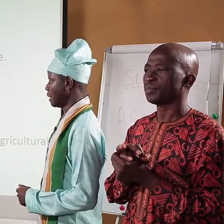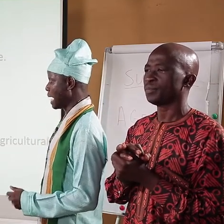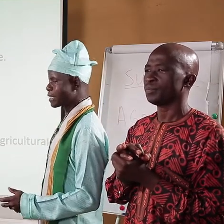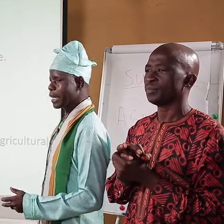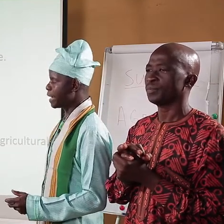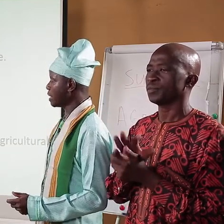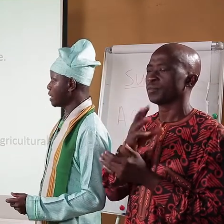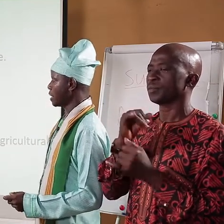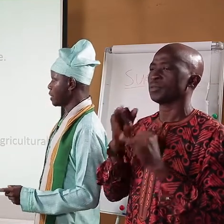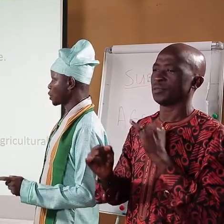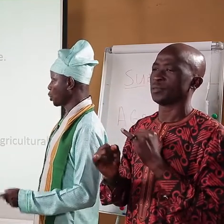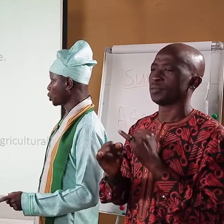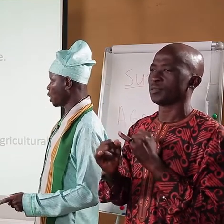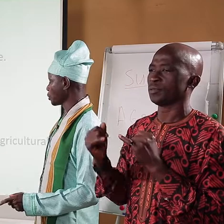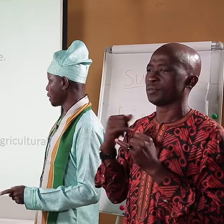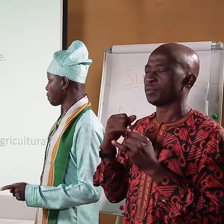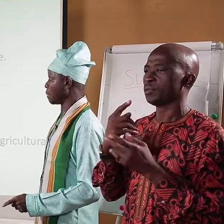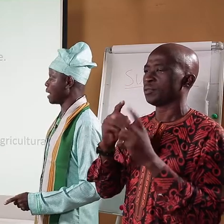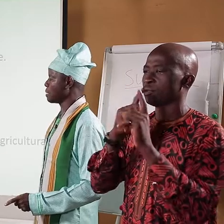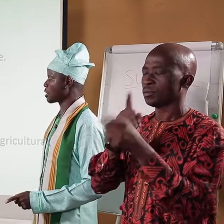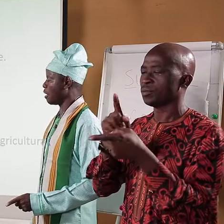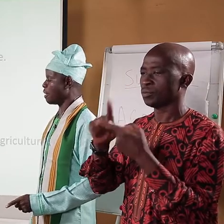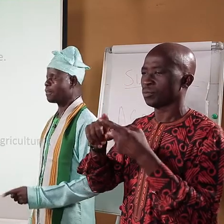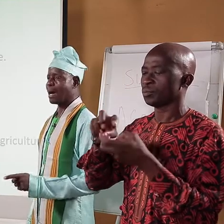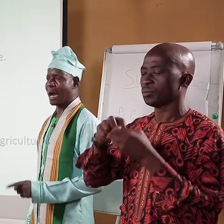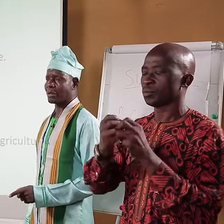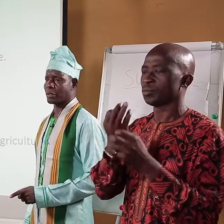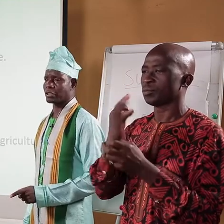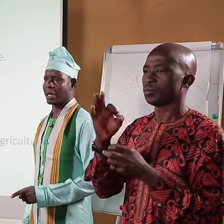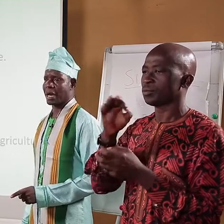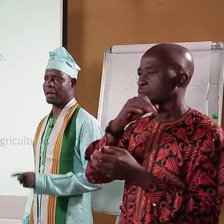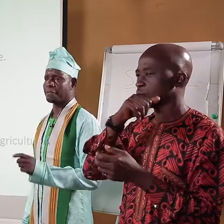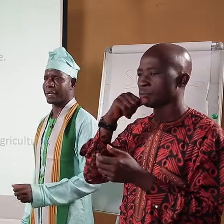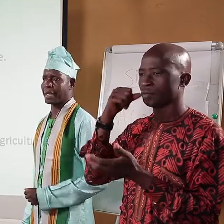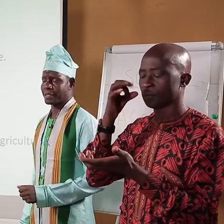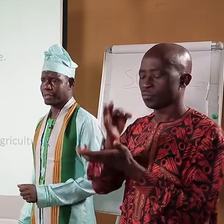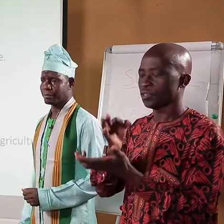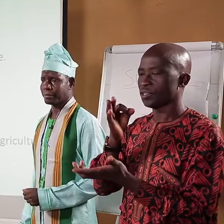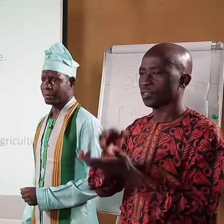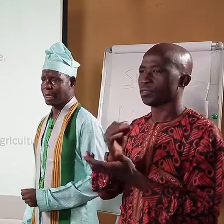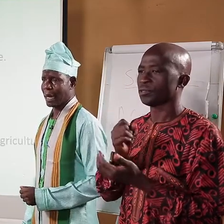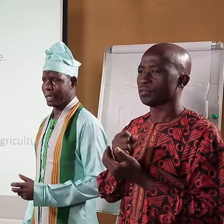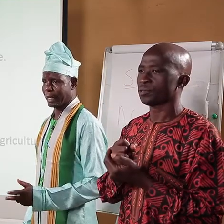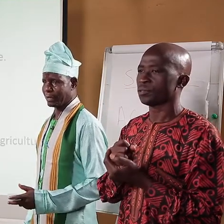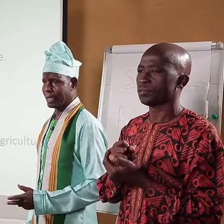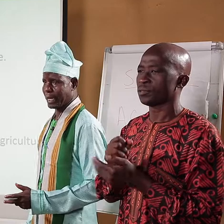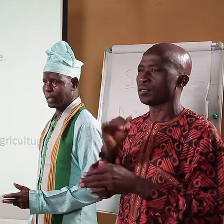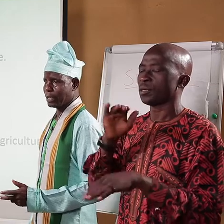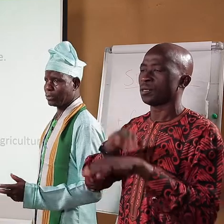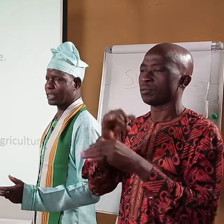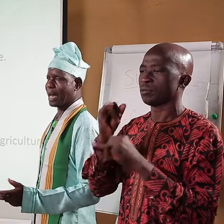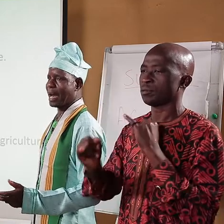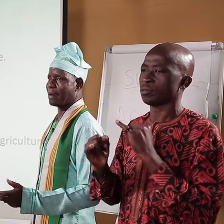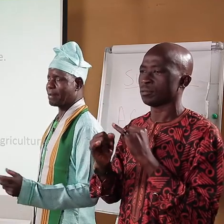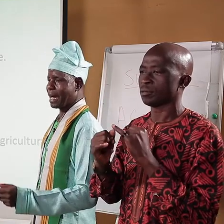And lastly, the solution to the problems of agricultural finance. At the end of the